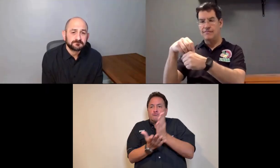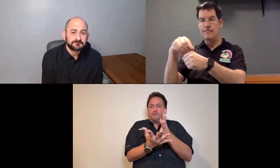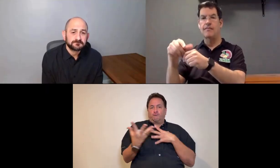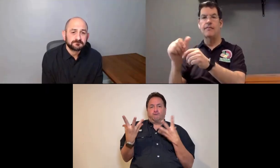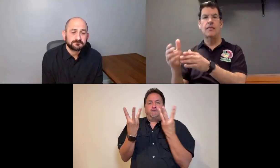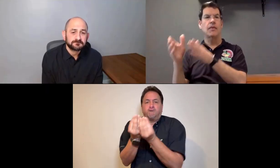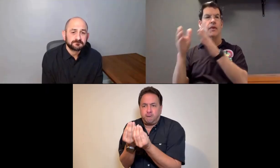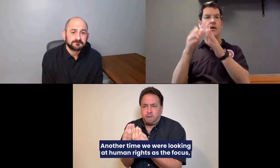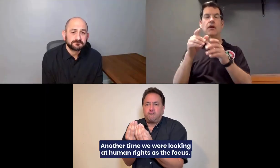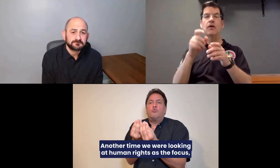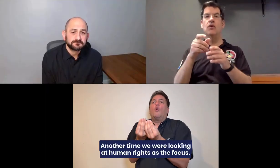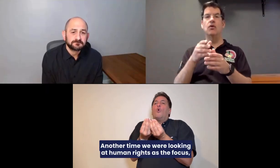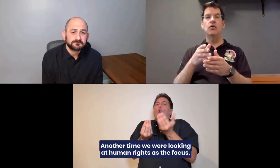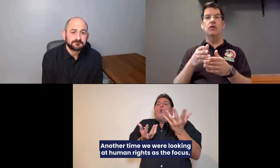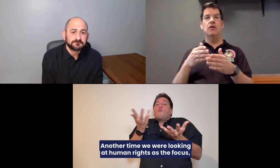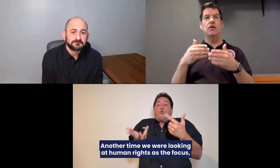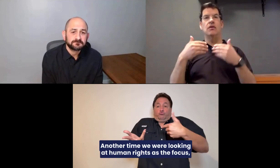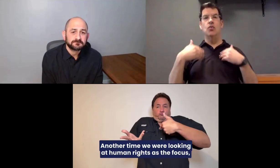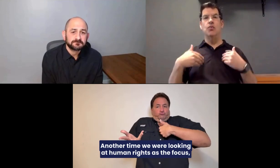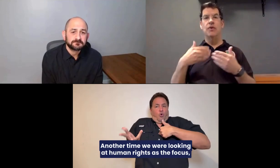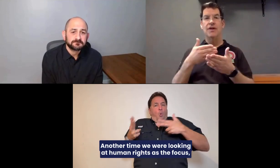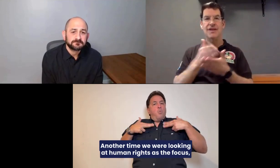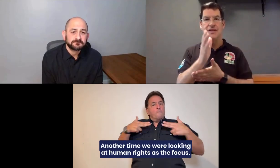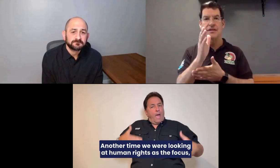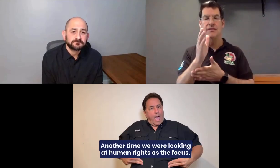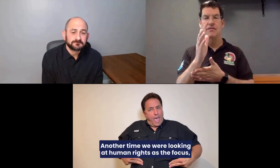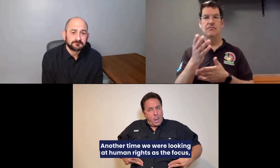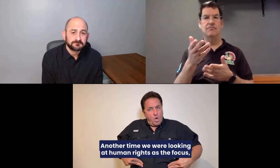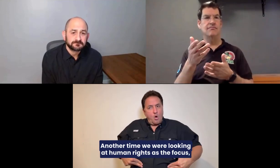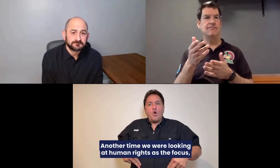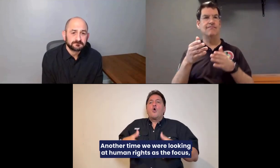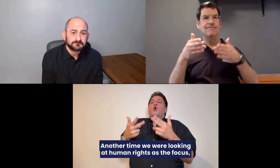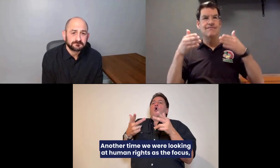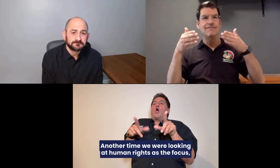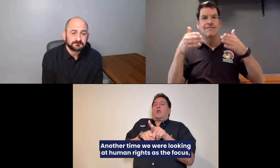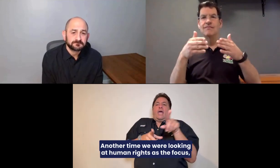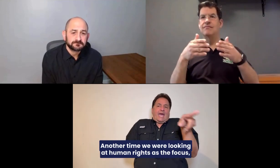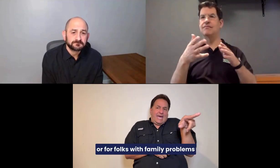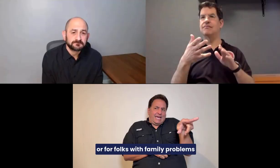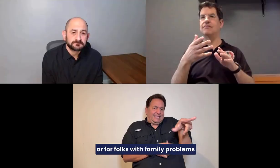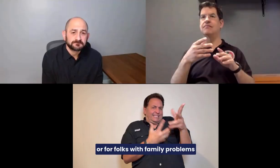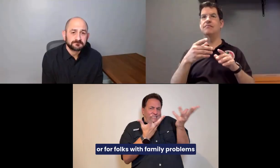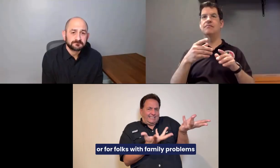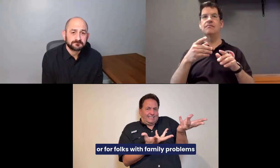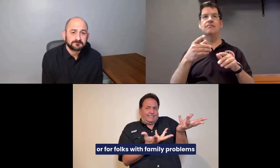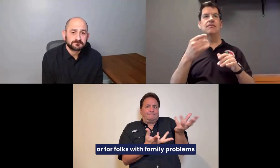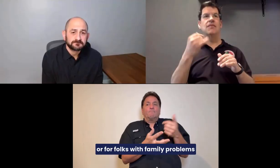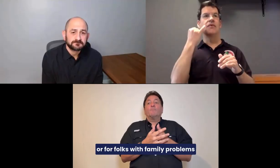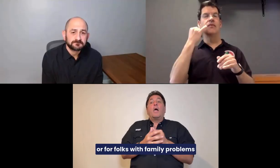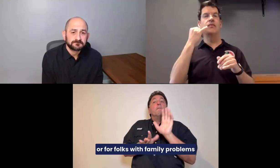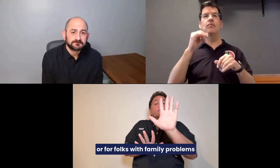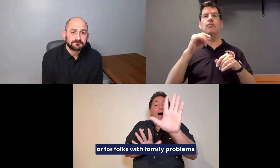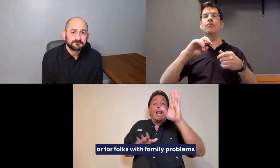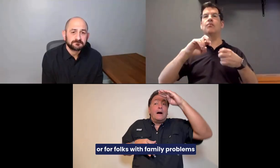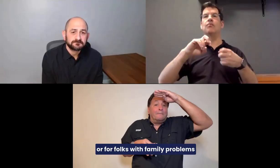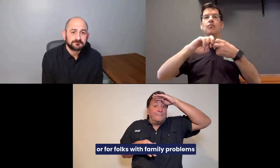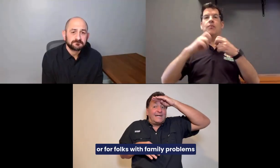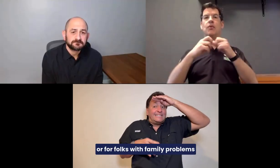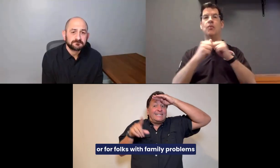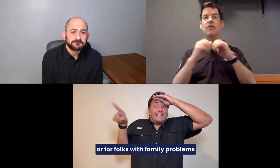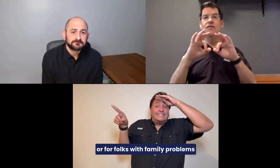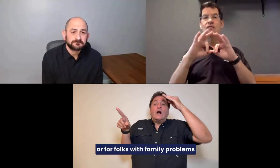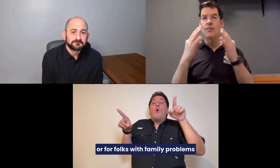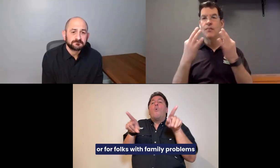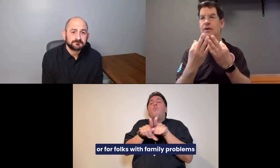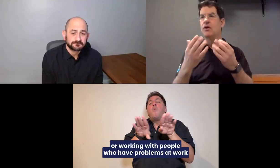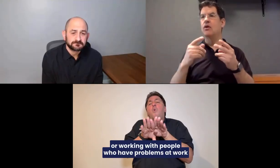employment. Another time, we were looking at human rights as the focus, or for folks with family